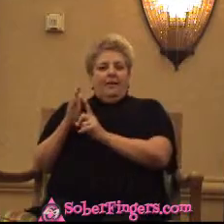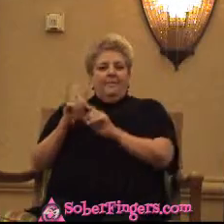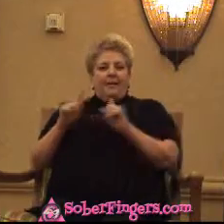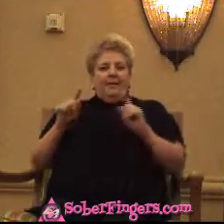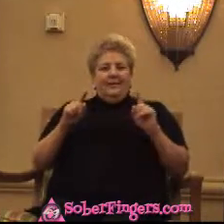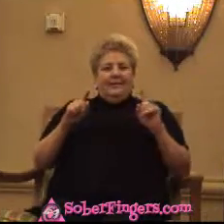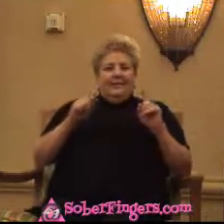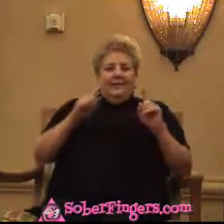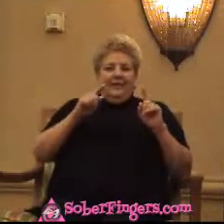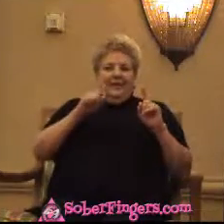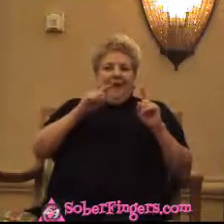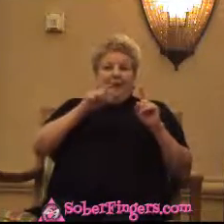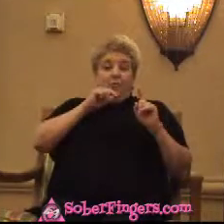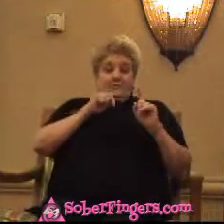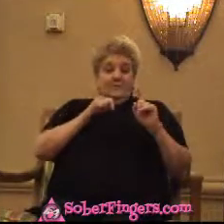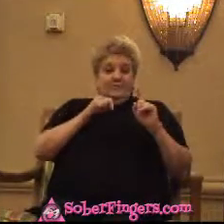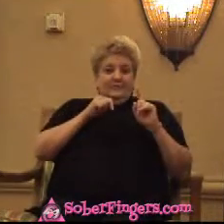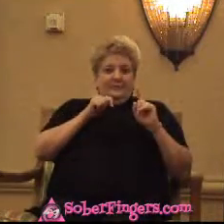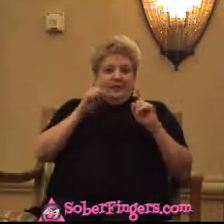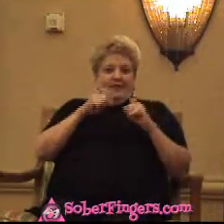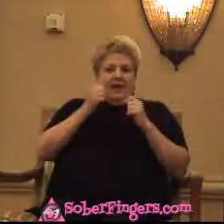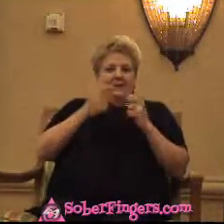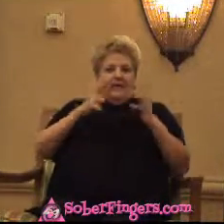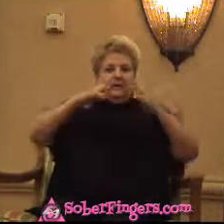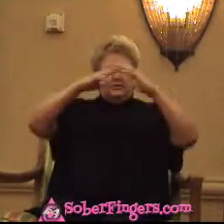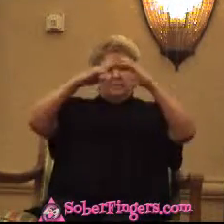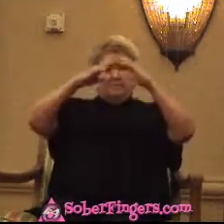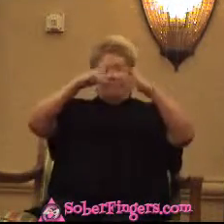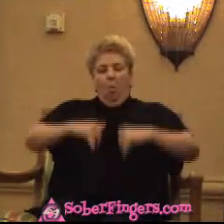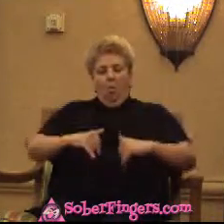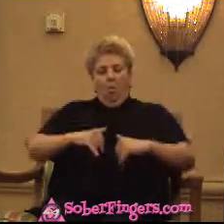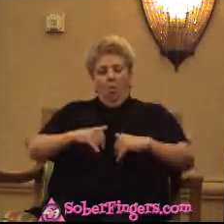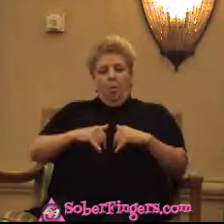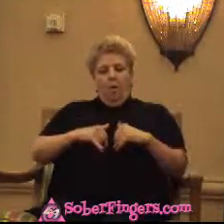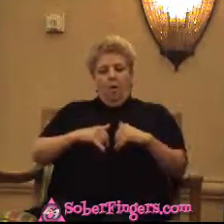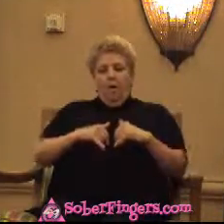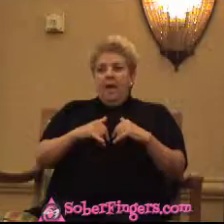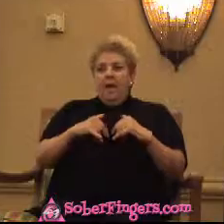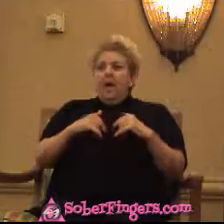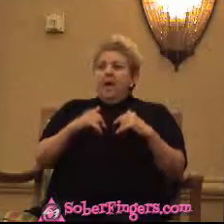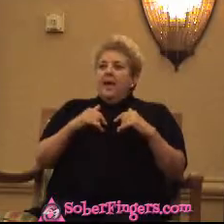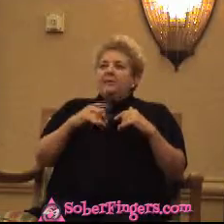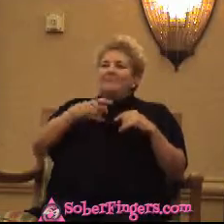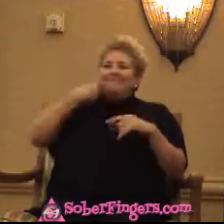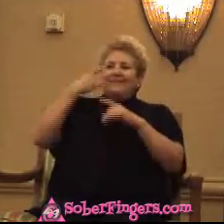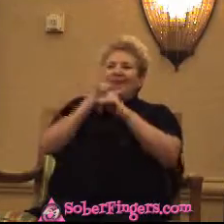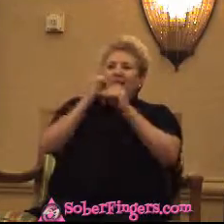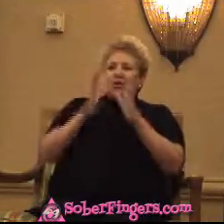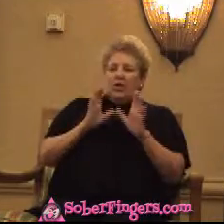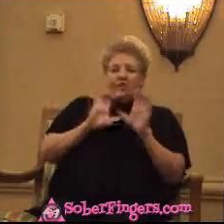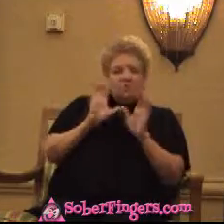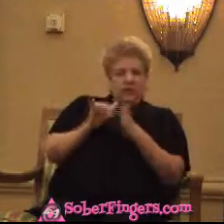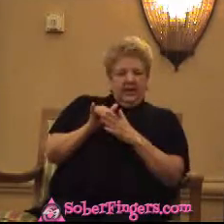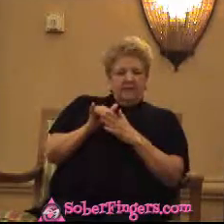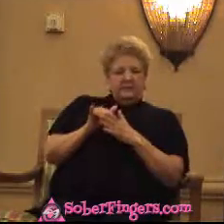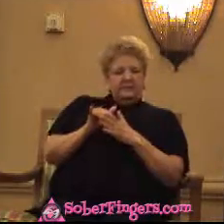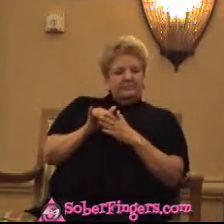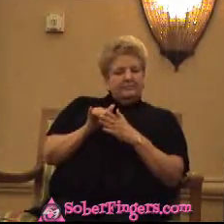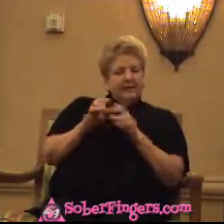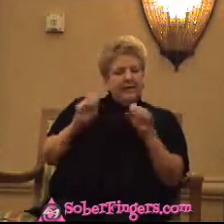they all came crashing down. And you know, there's a lot of alcoholics that do that, that get away with that. And for a long time, and I did it for a